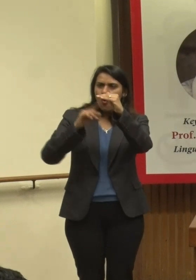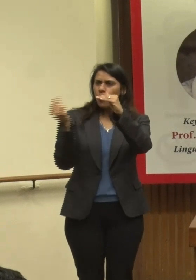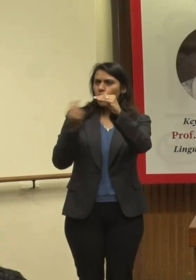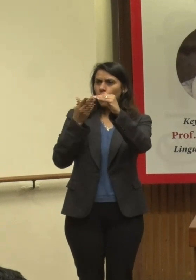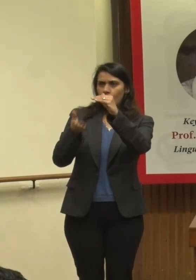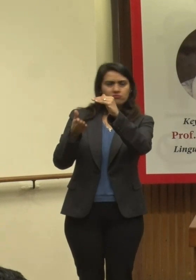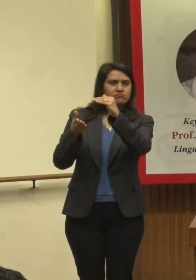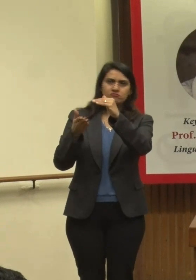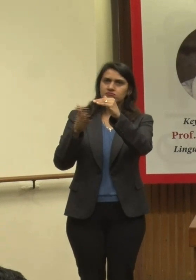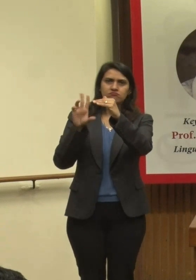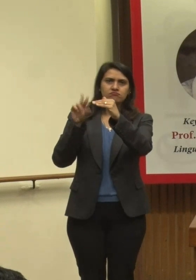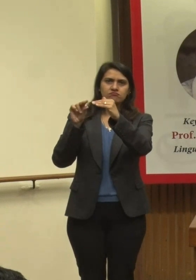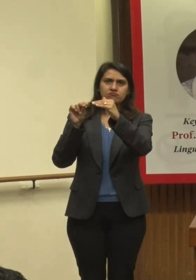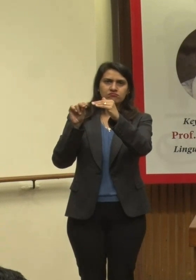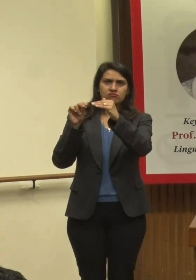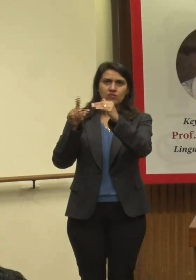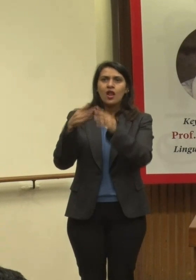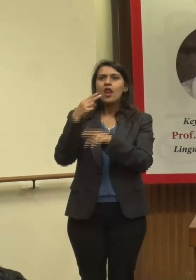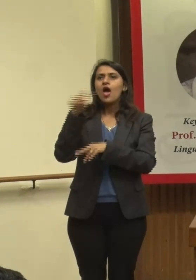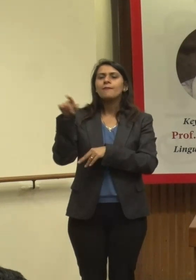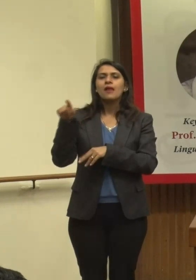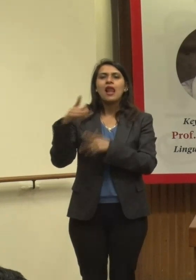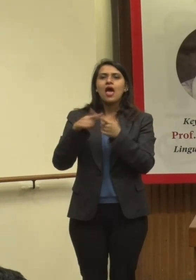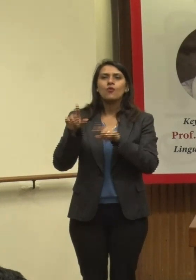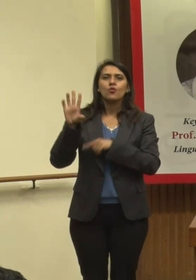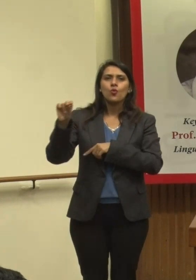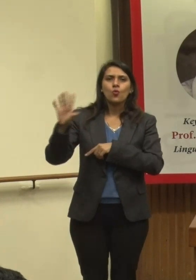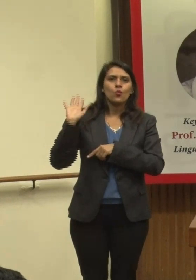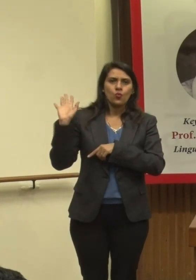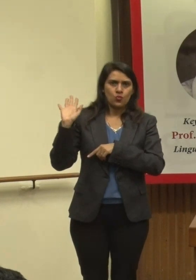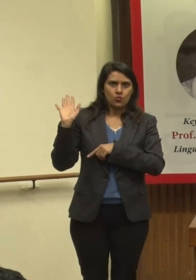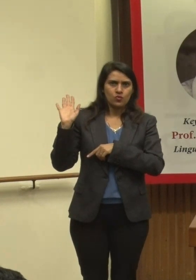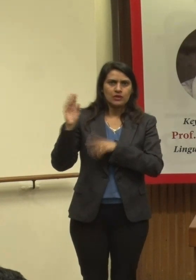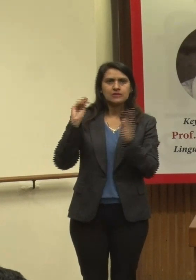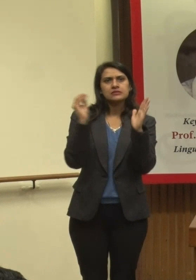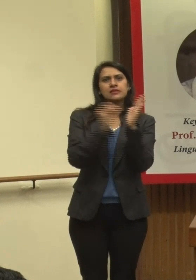then it is non-language, with one exception,